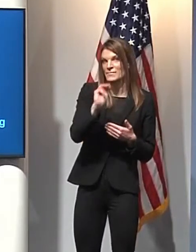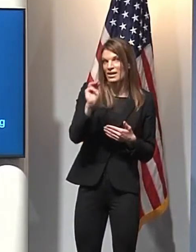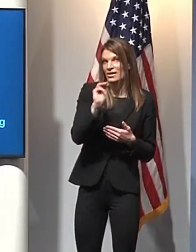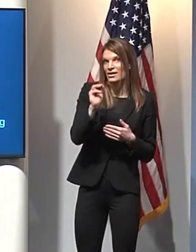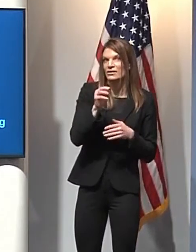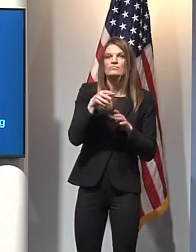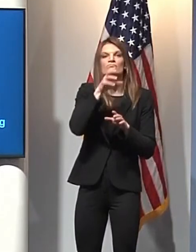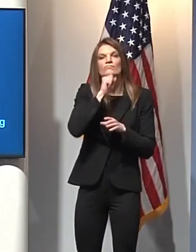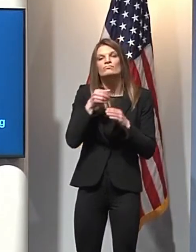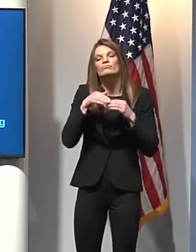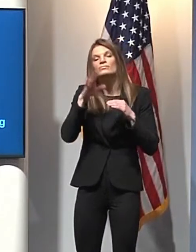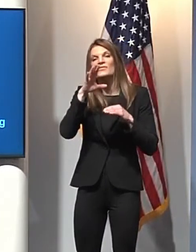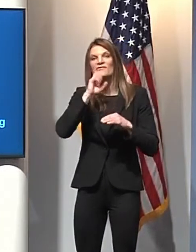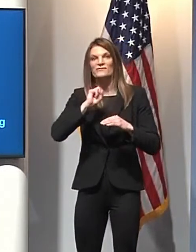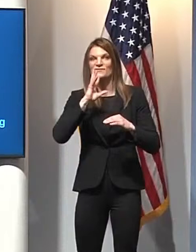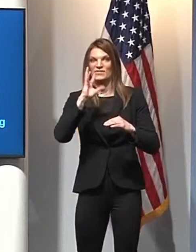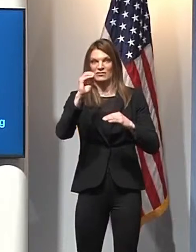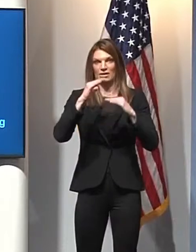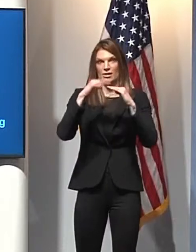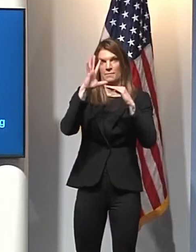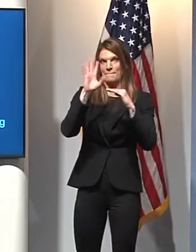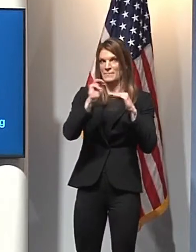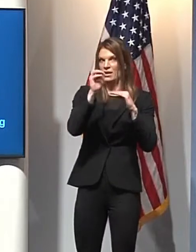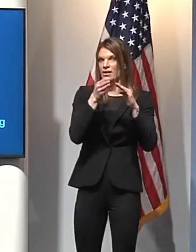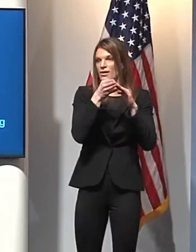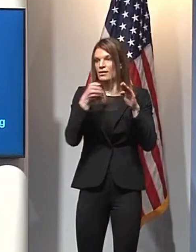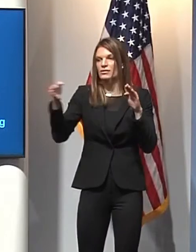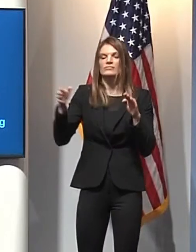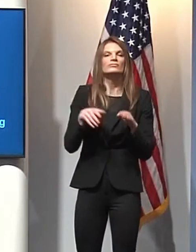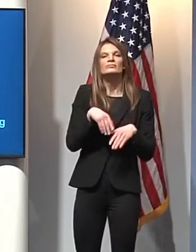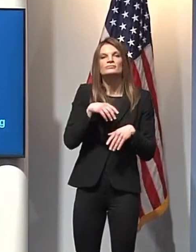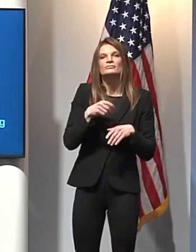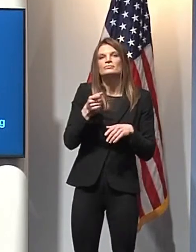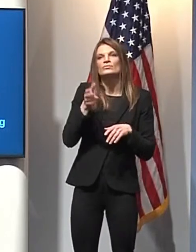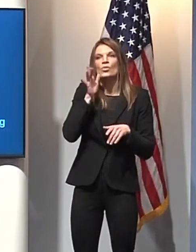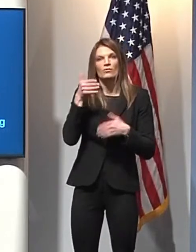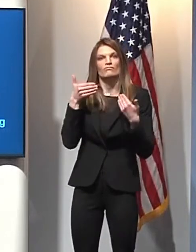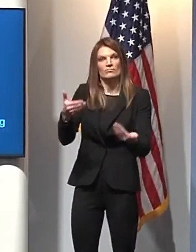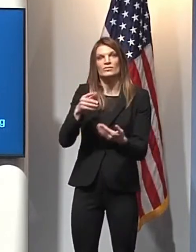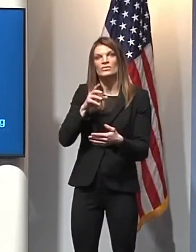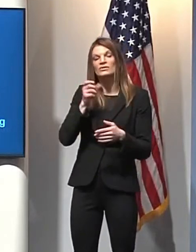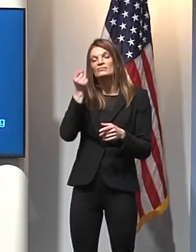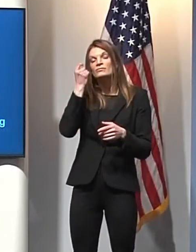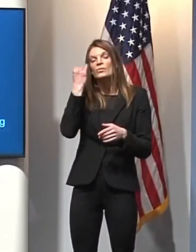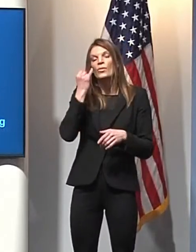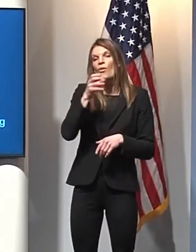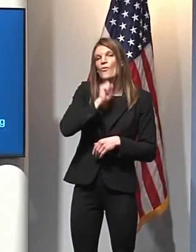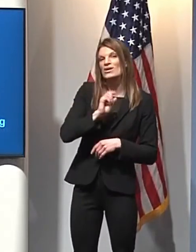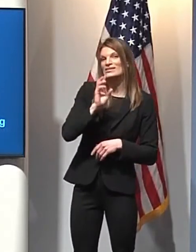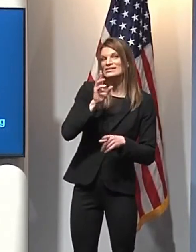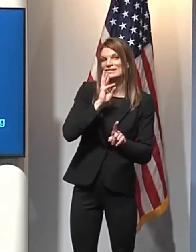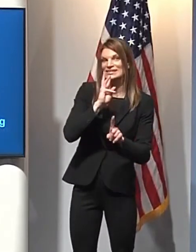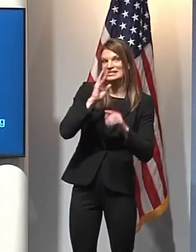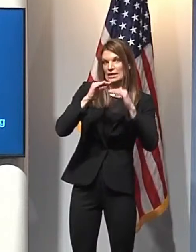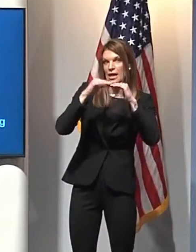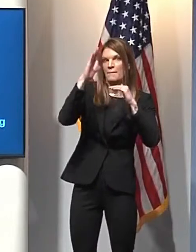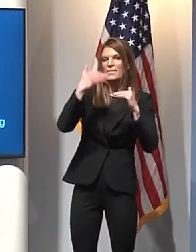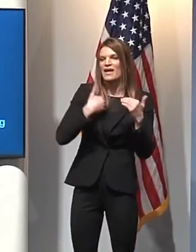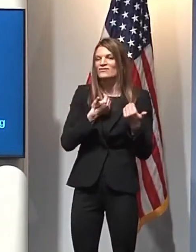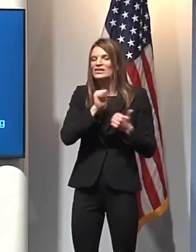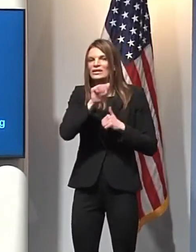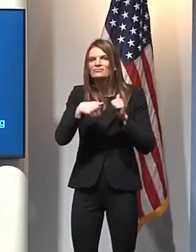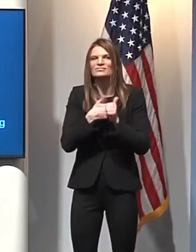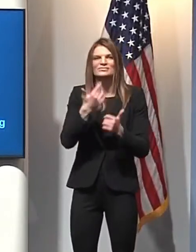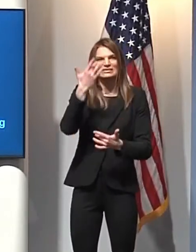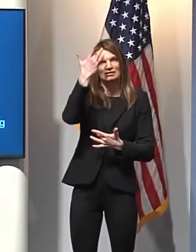every person age 50 and up, as well as all Michiganders age 16 and up with underlying medical conditions or disabilities